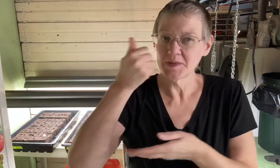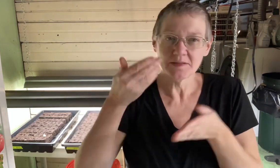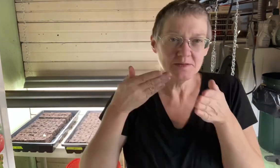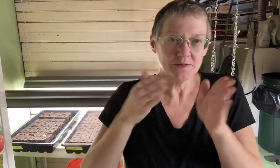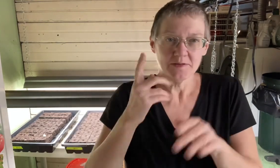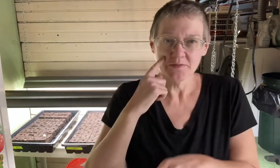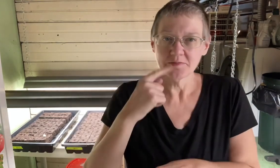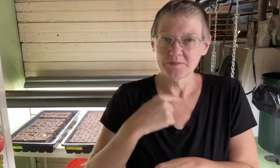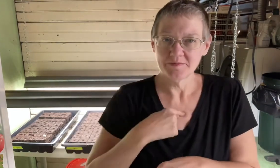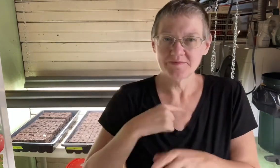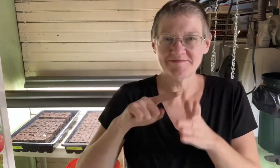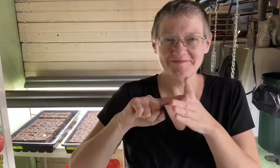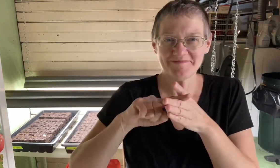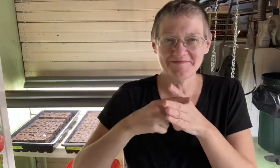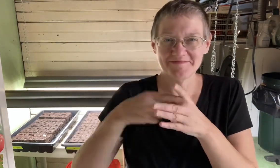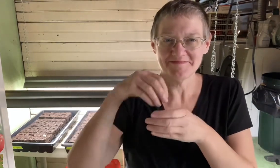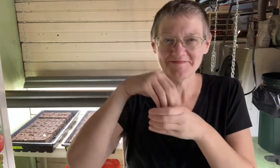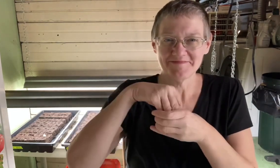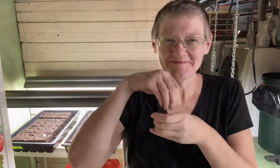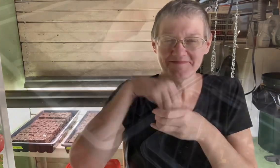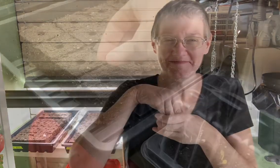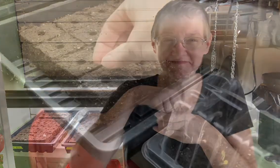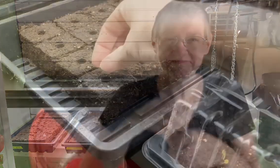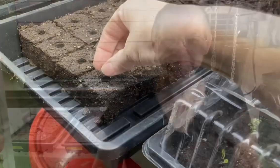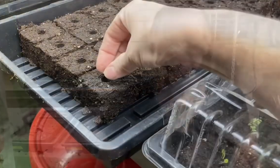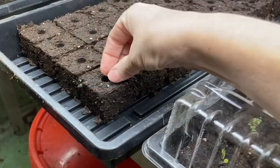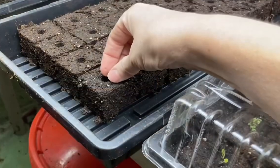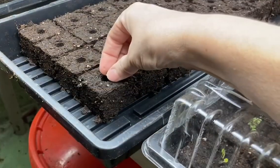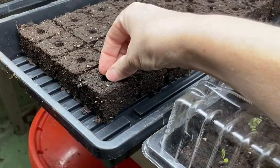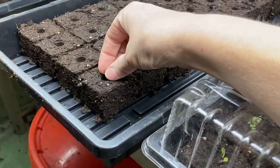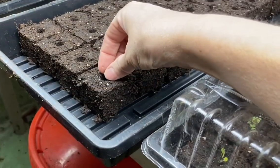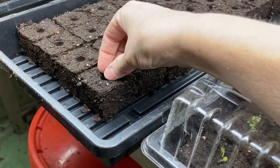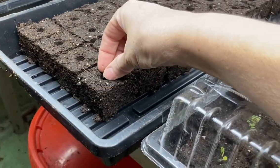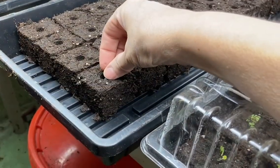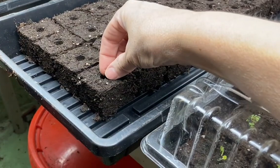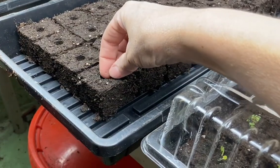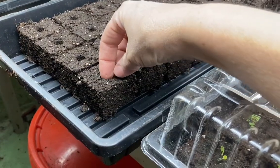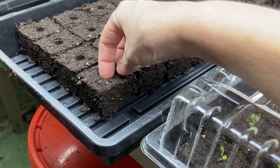I've learned the best way for me to grow beets is to start them indoors.